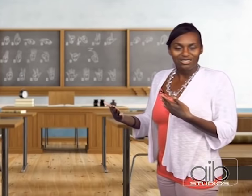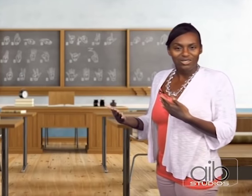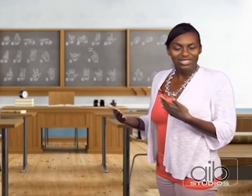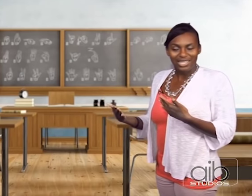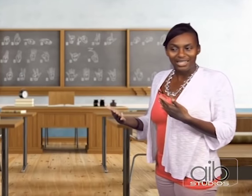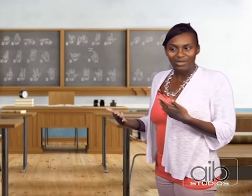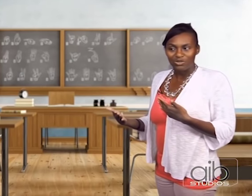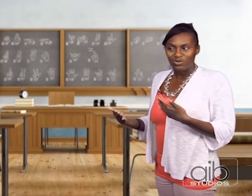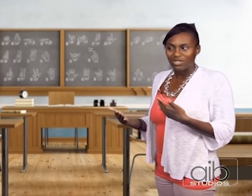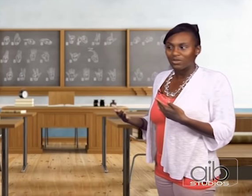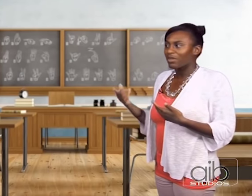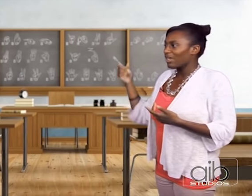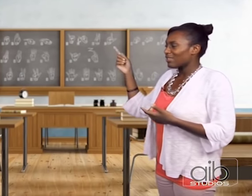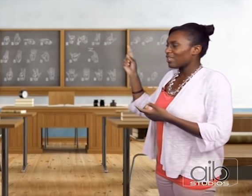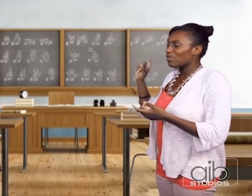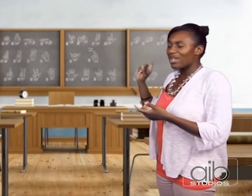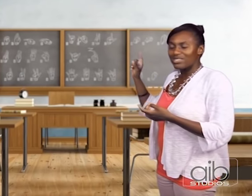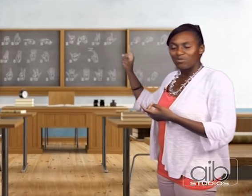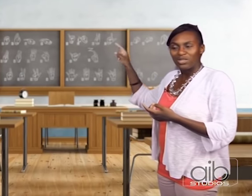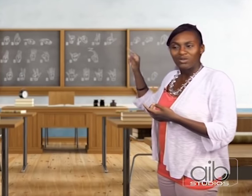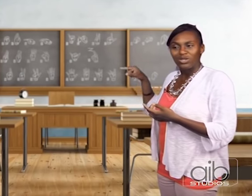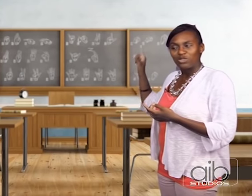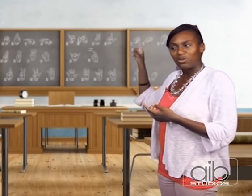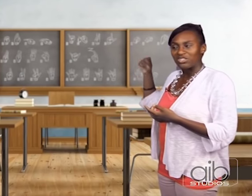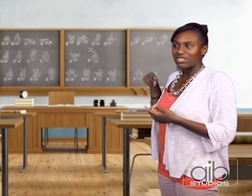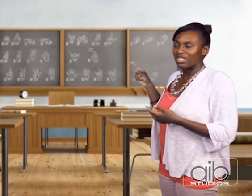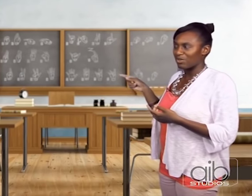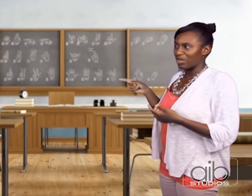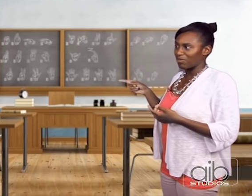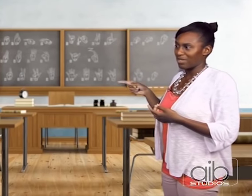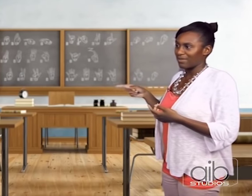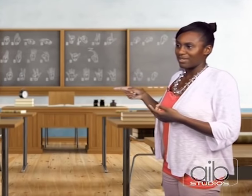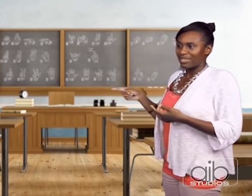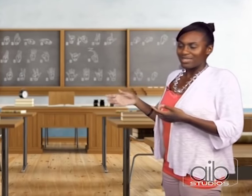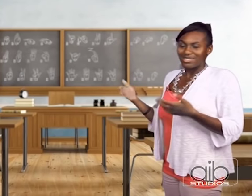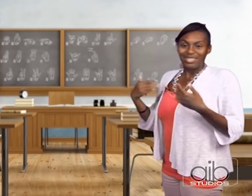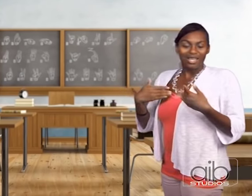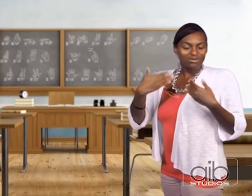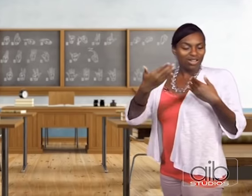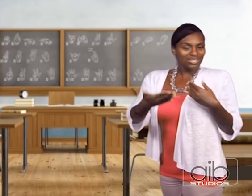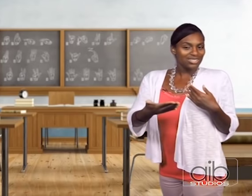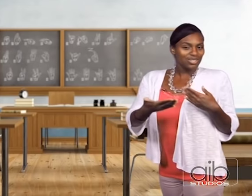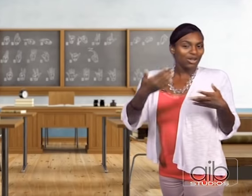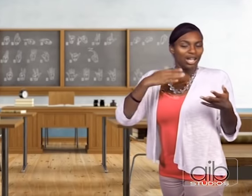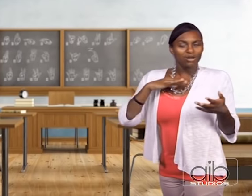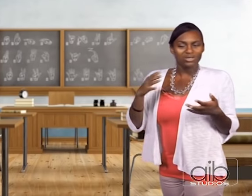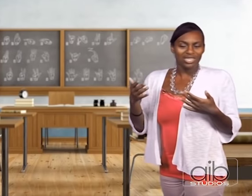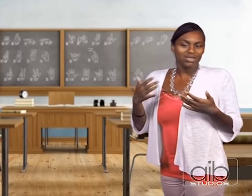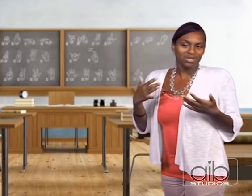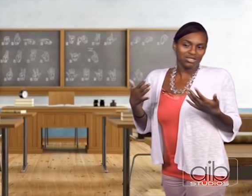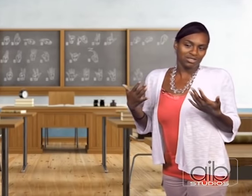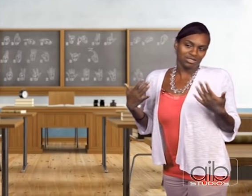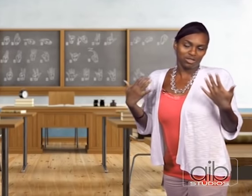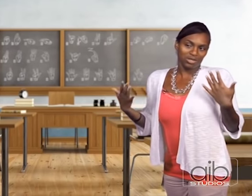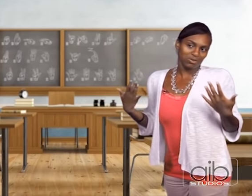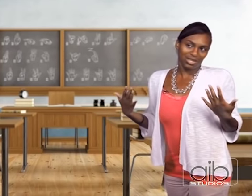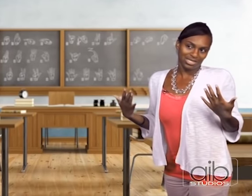learning sign language with you, that you guys can pick which person that you want to be. Since I'm talking to you, I'll pretend to be two people at the same